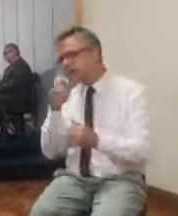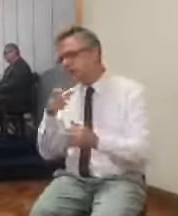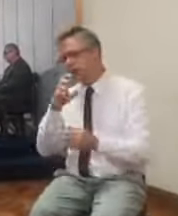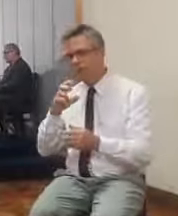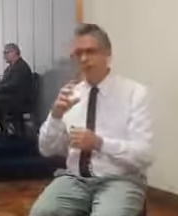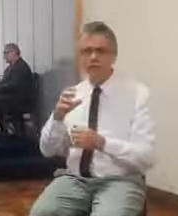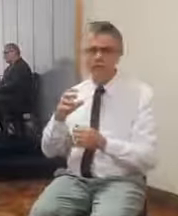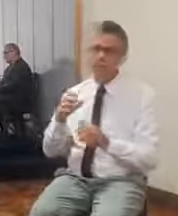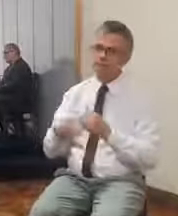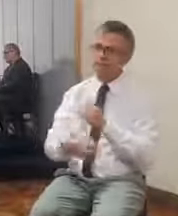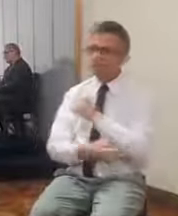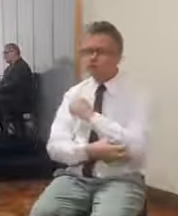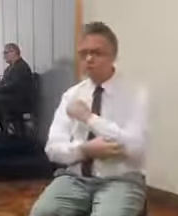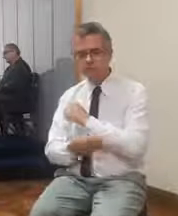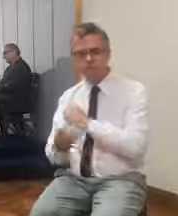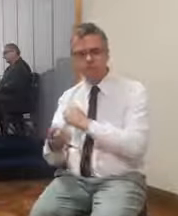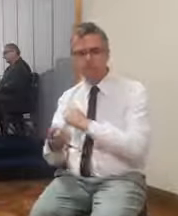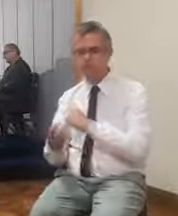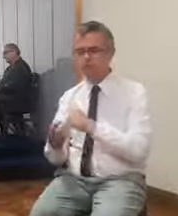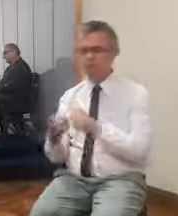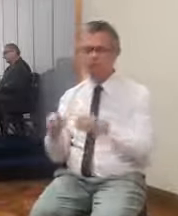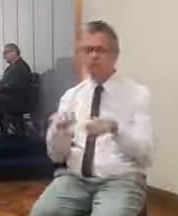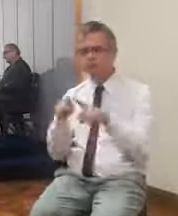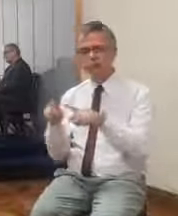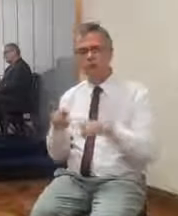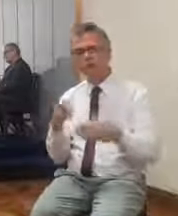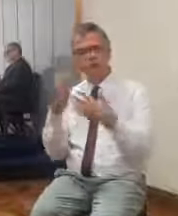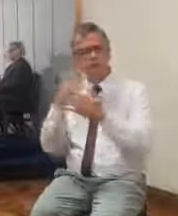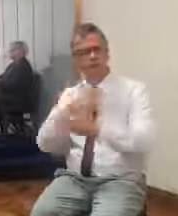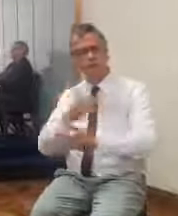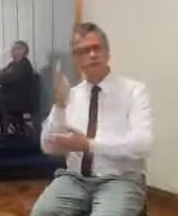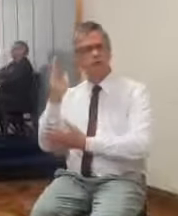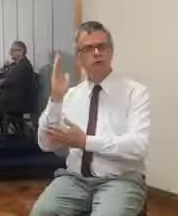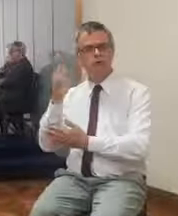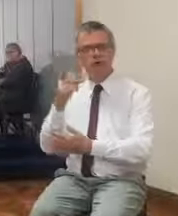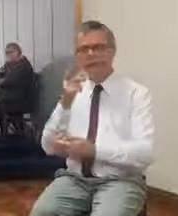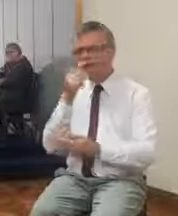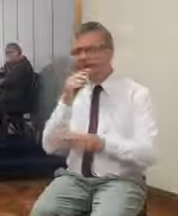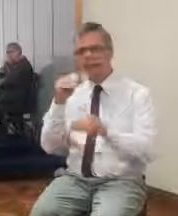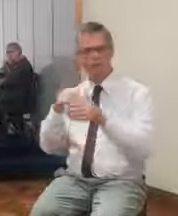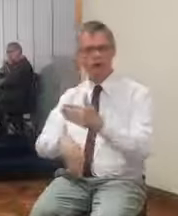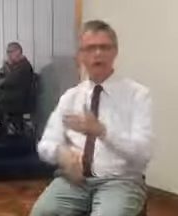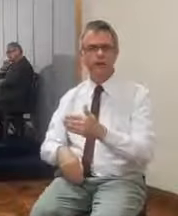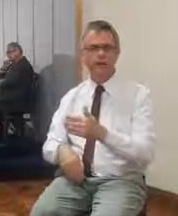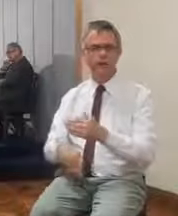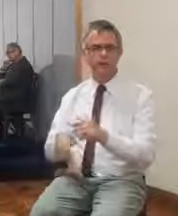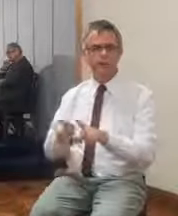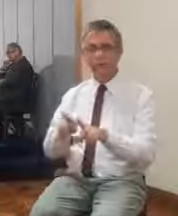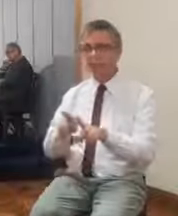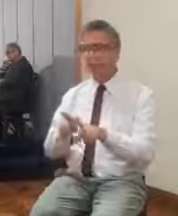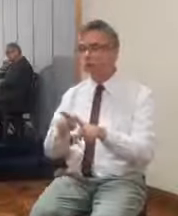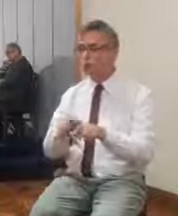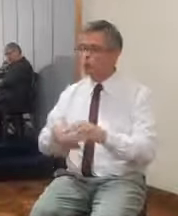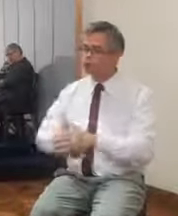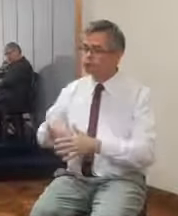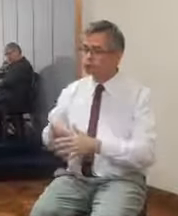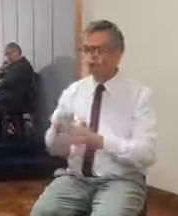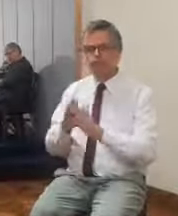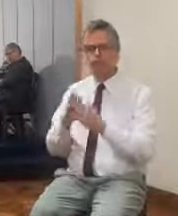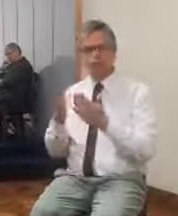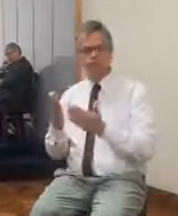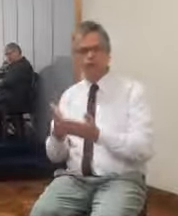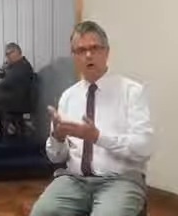Recordings of this evening ministry will be available. A magazine sold in travel can be obtained, and our